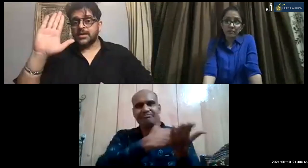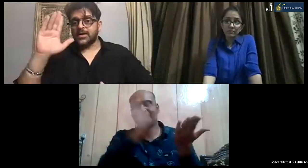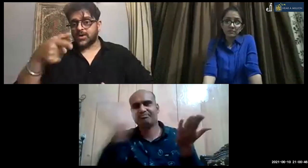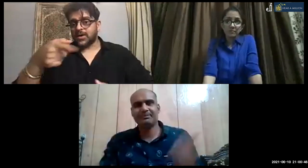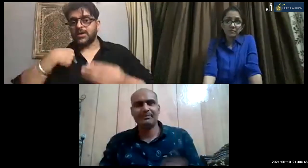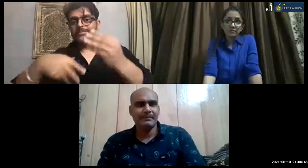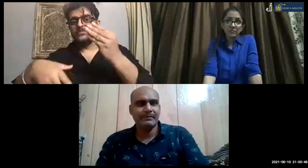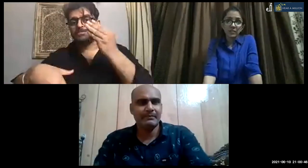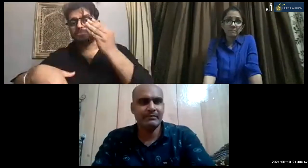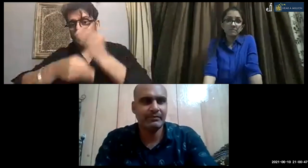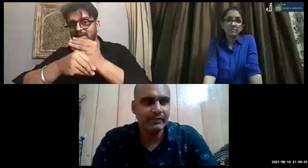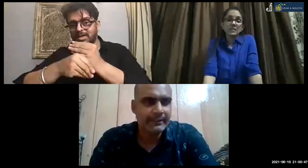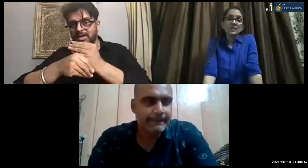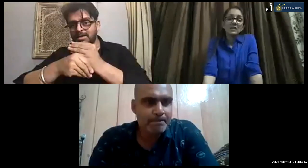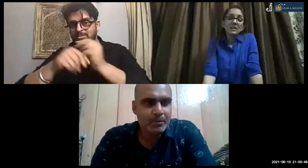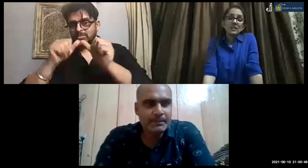court.